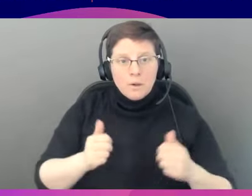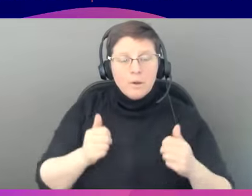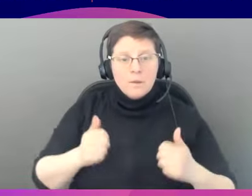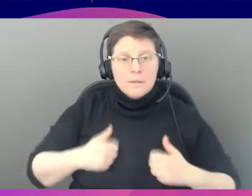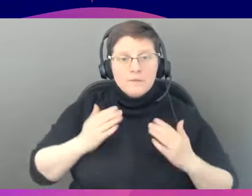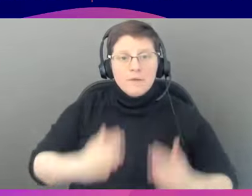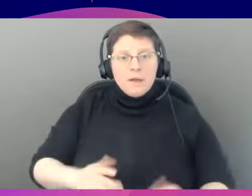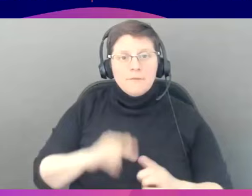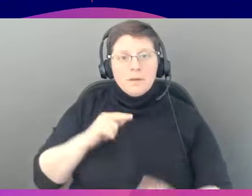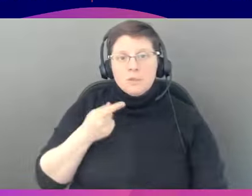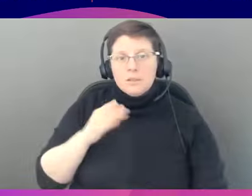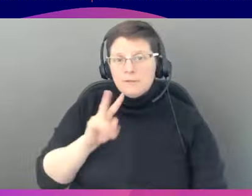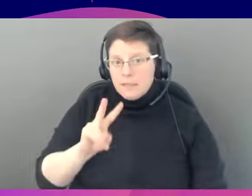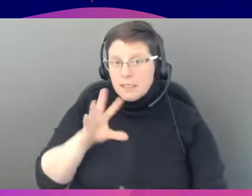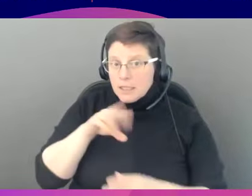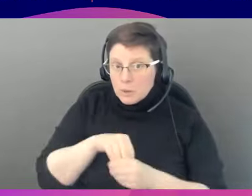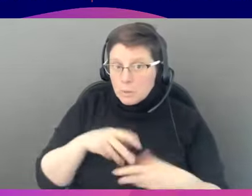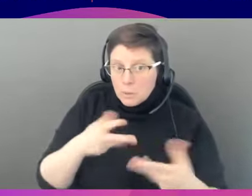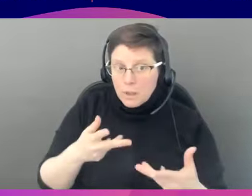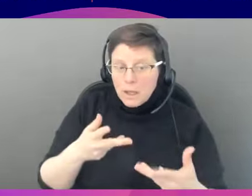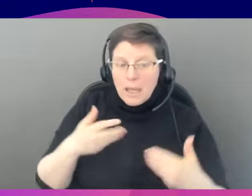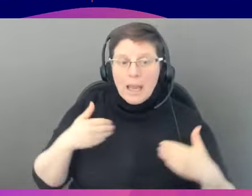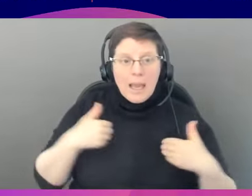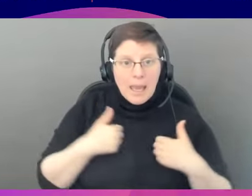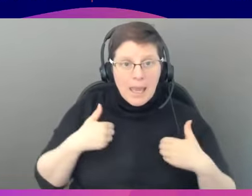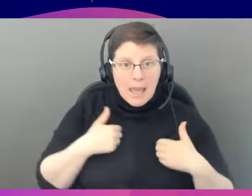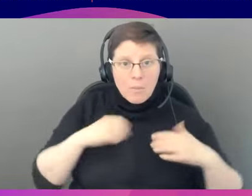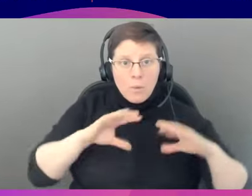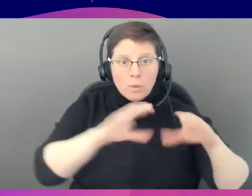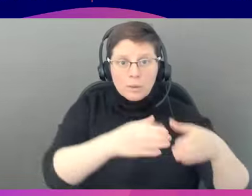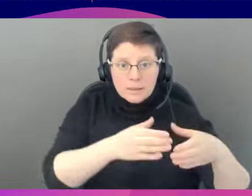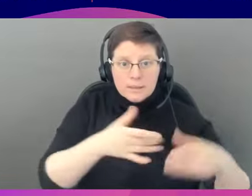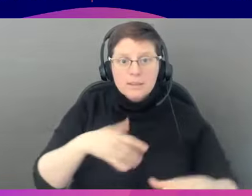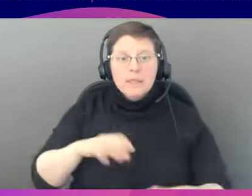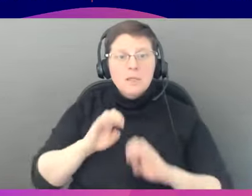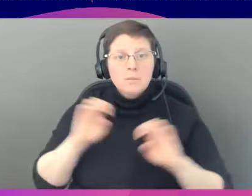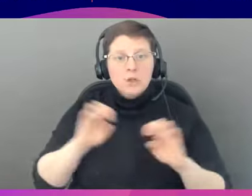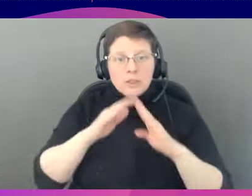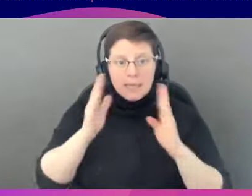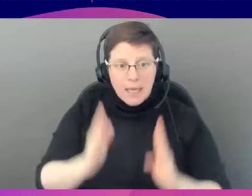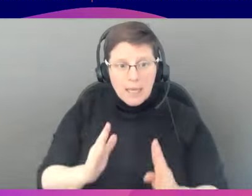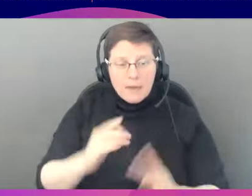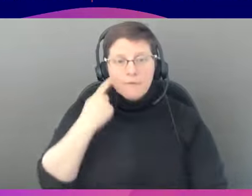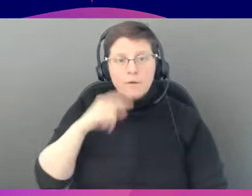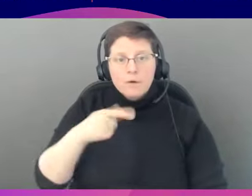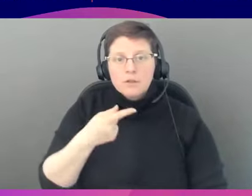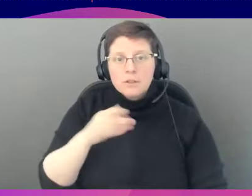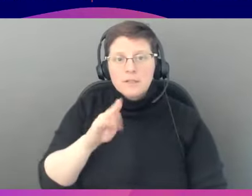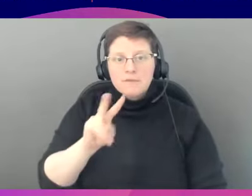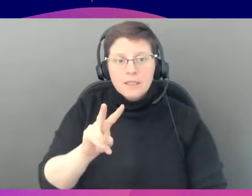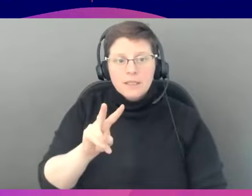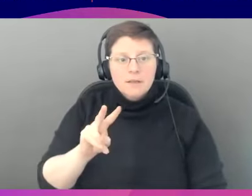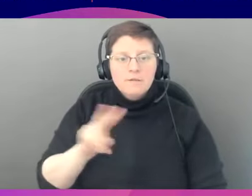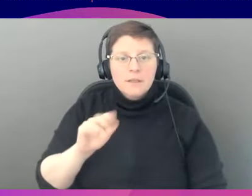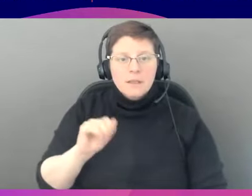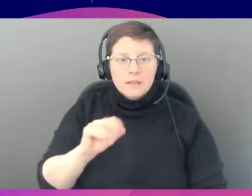violence with animals included animal welfare organizations, emergency housing for gender-based violence or violence against